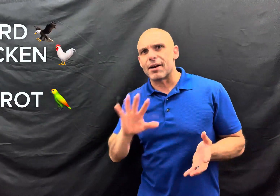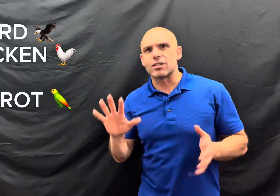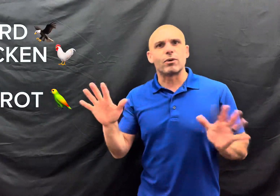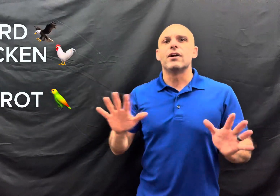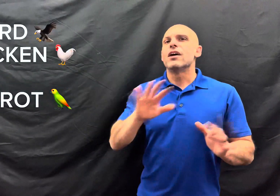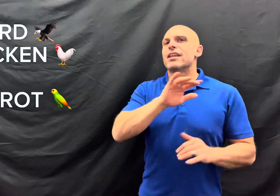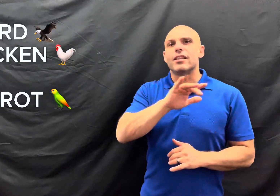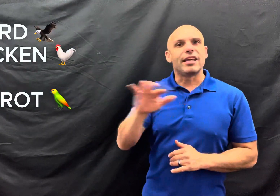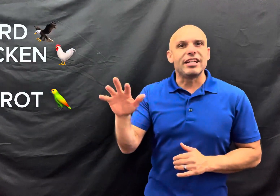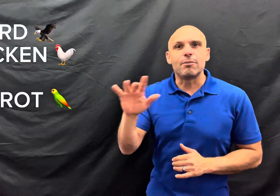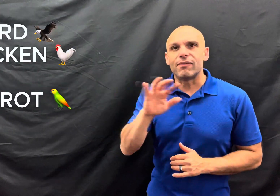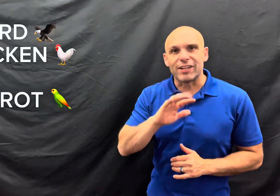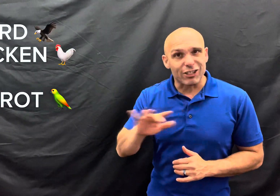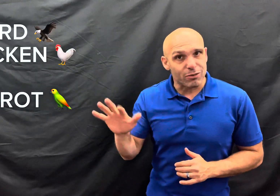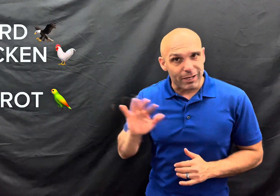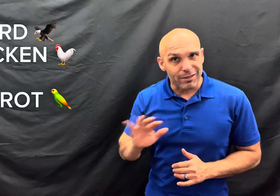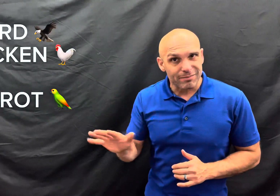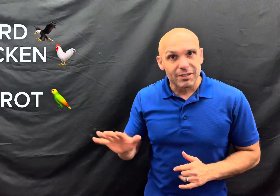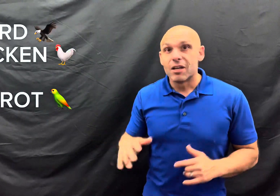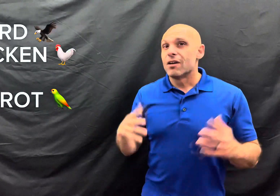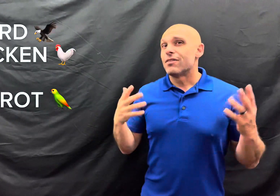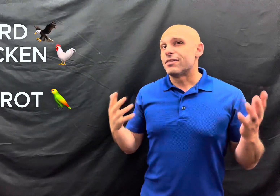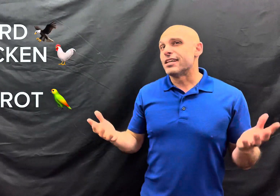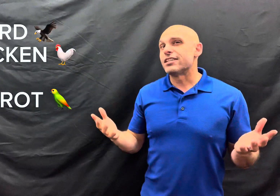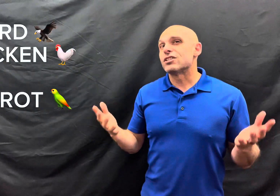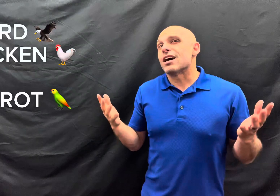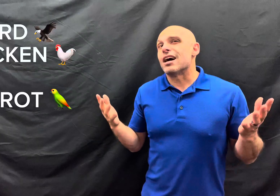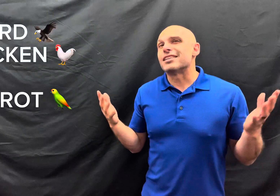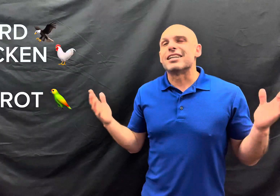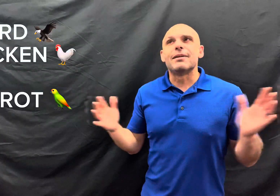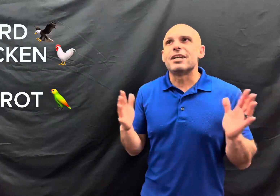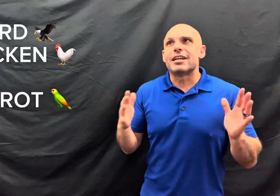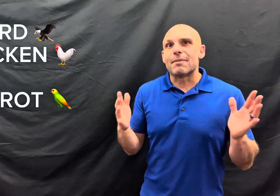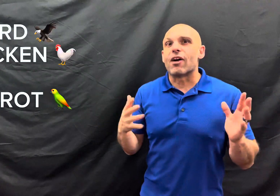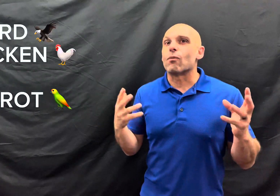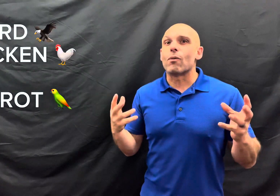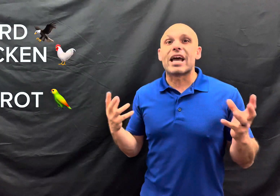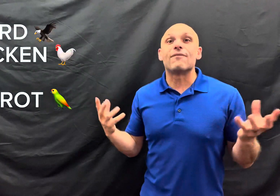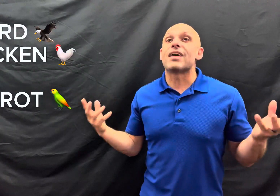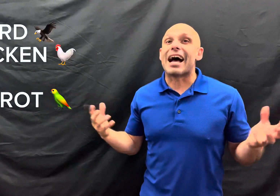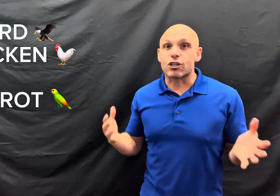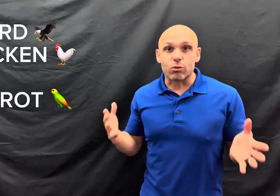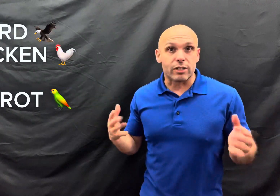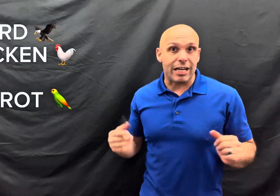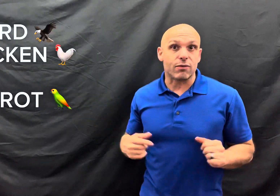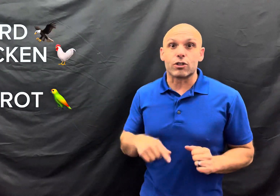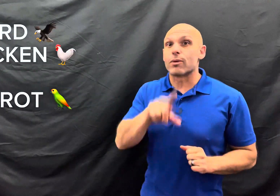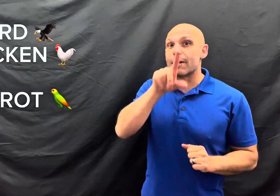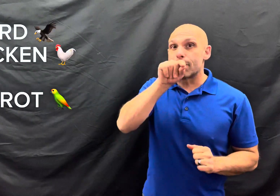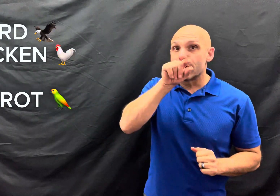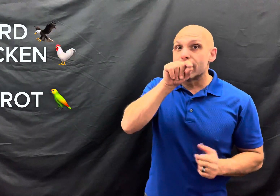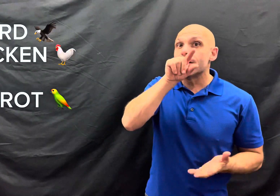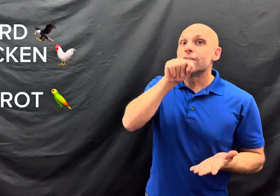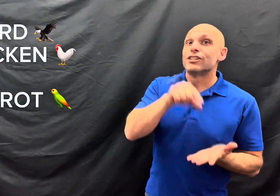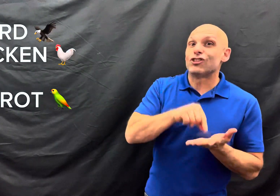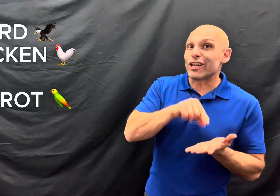whatever, they need to be finger spelled. This is it's a limited amount what we have actual signs for. So we got bird,